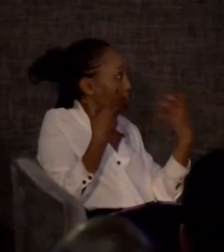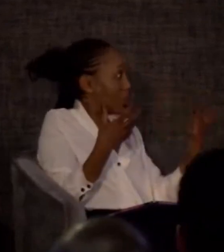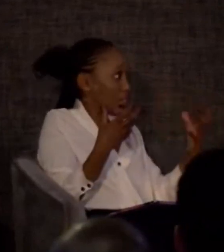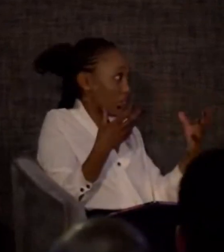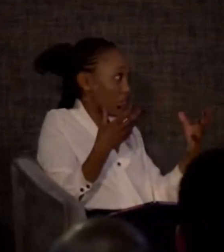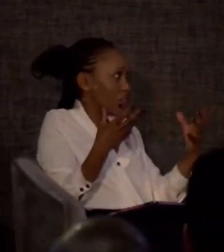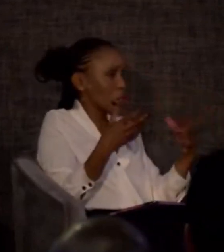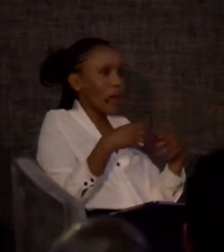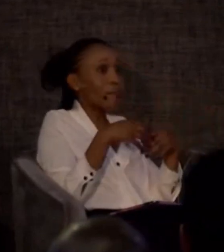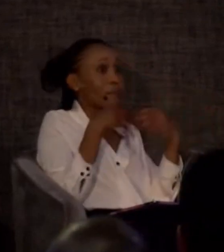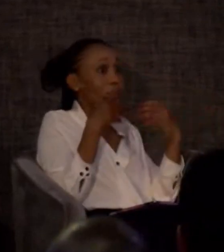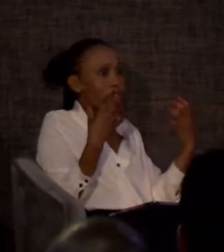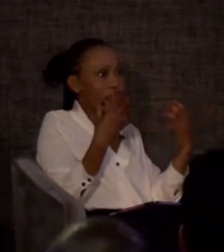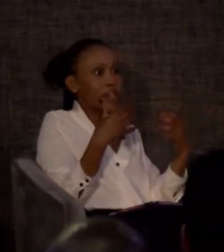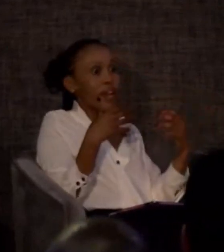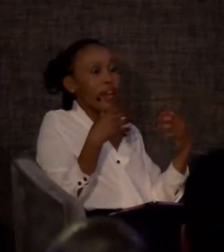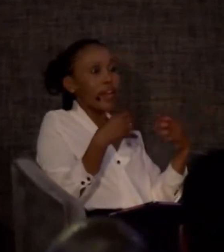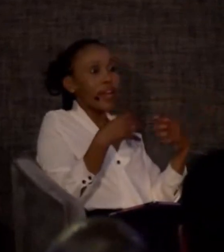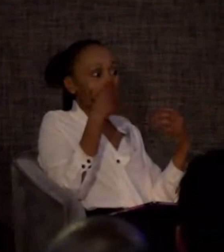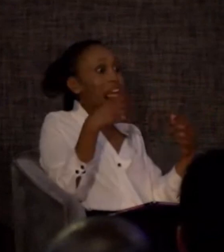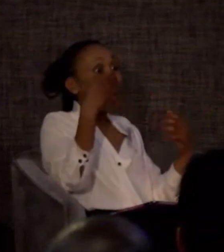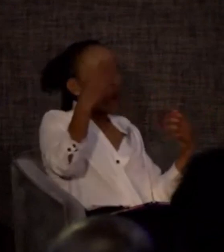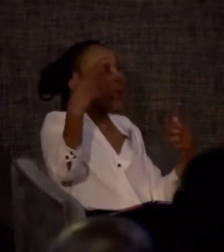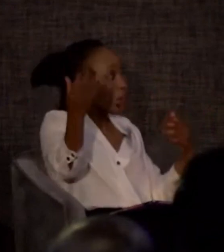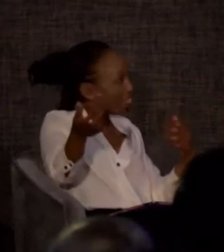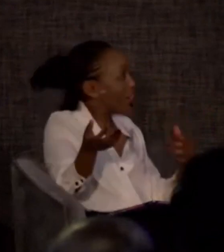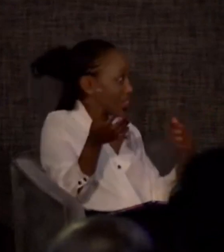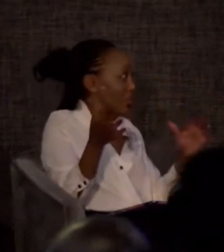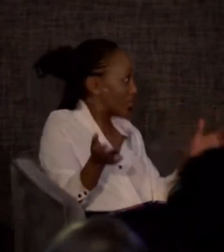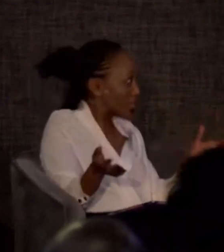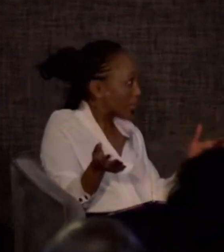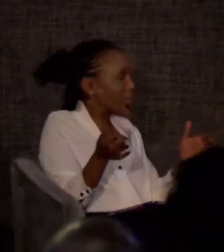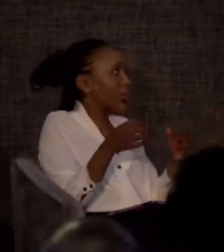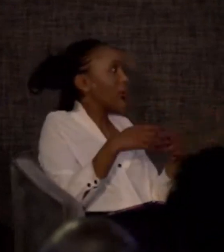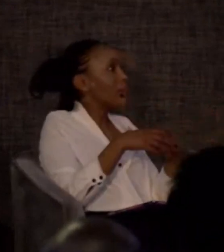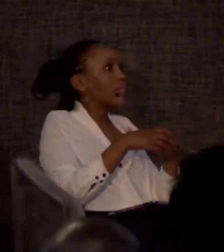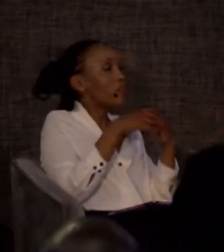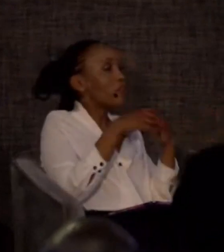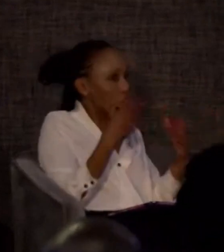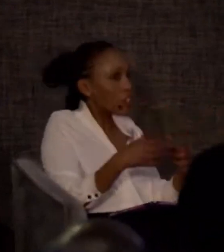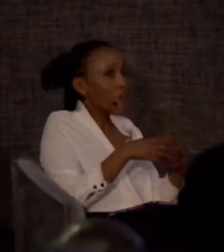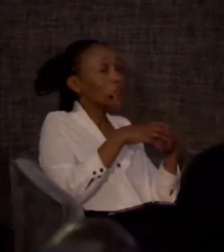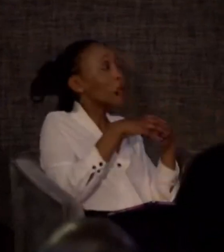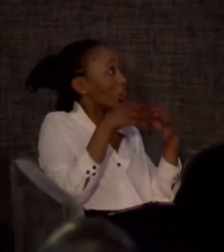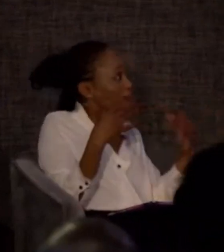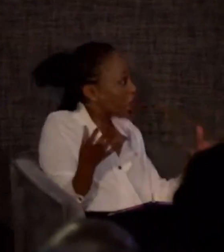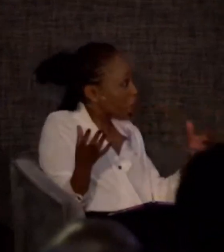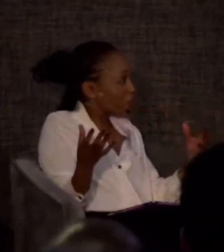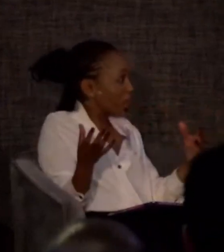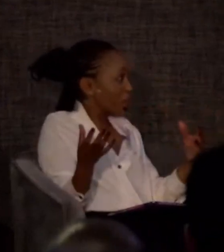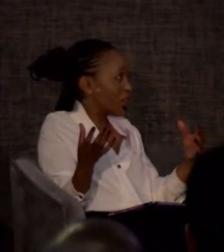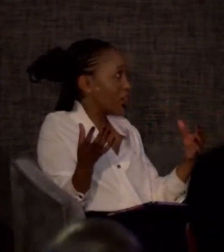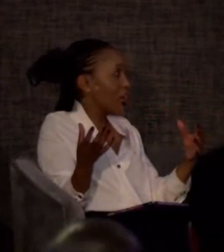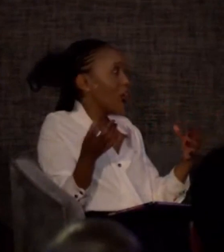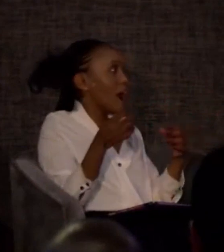It gives them a sense of dignity. So I'm saying that, and I'm really echoing what someone else really said here. There's an opportunity for us to explore